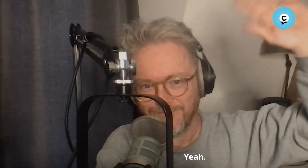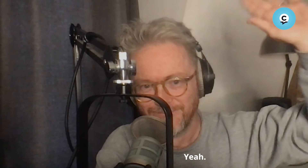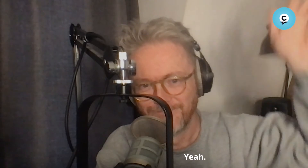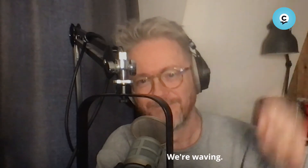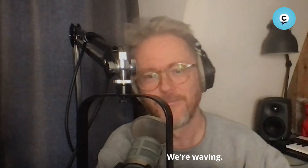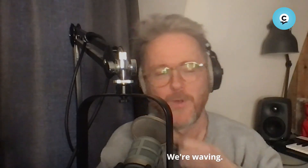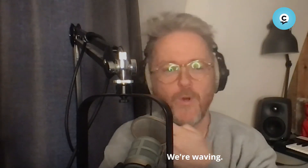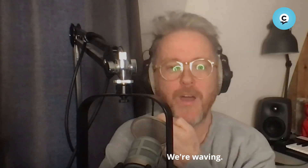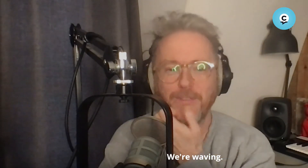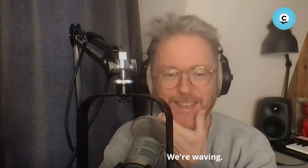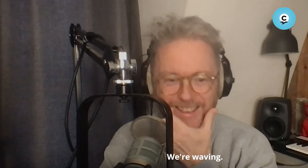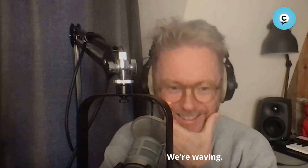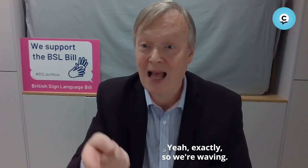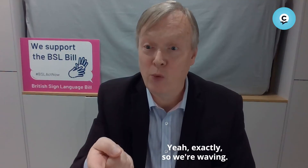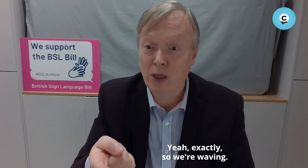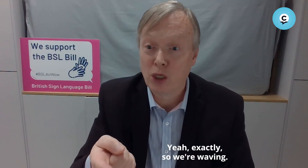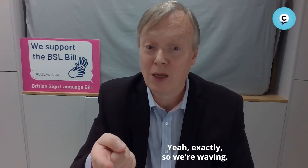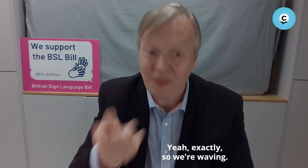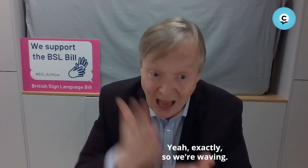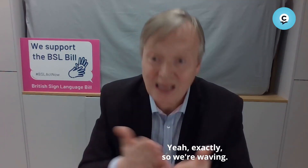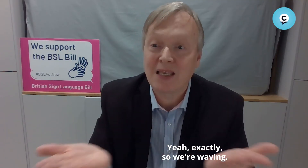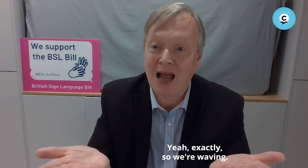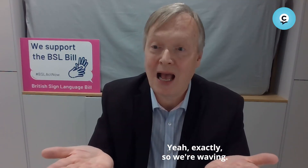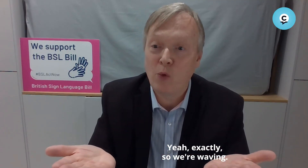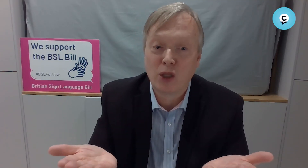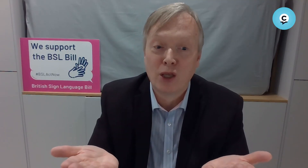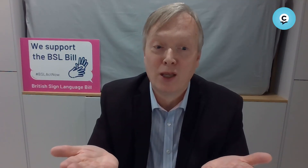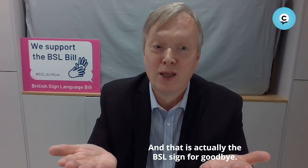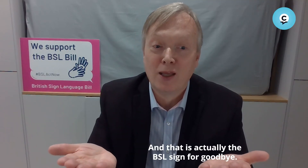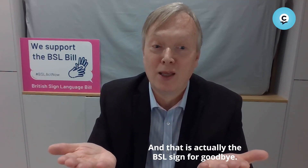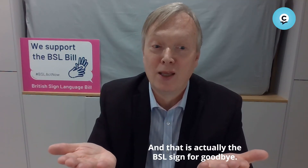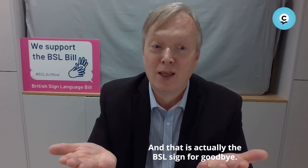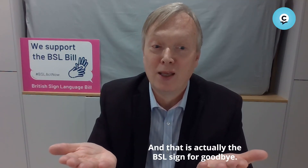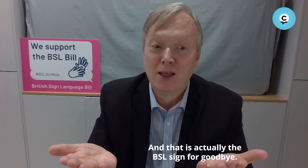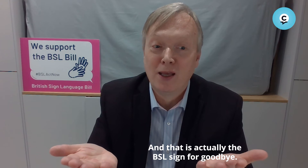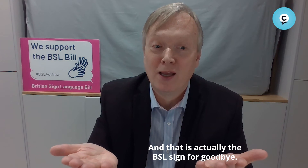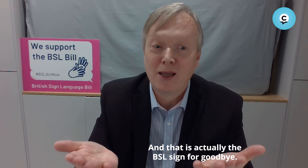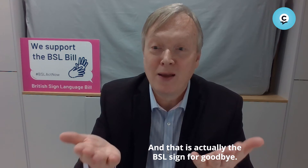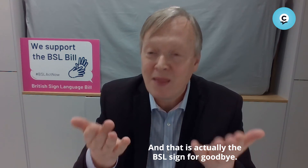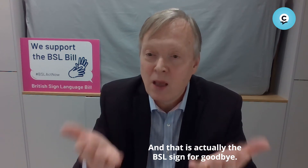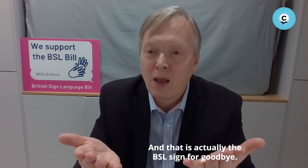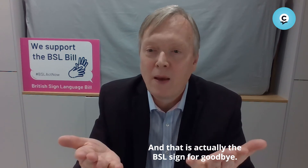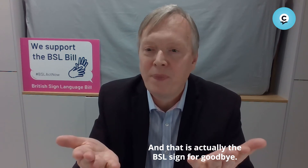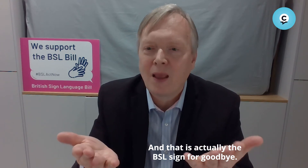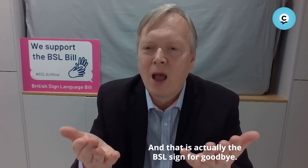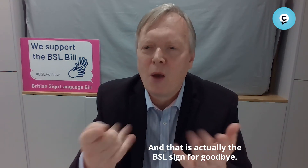Yeah. We're waving. Yeah, exactly. So we're waving. And that is actually the BSL sign for